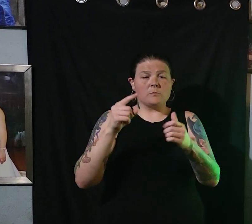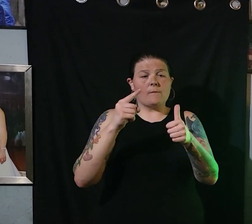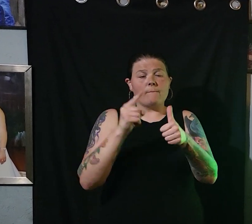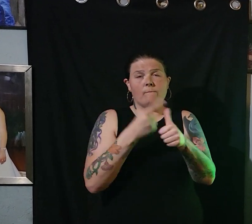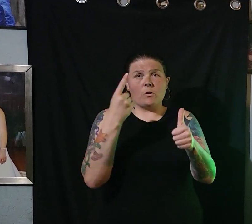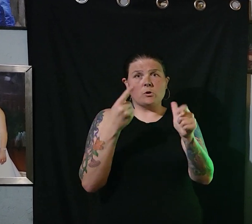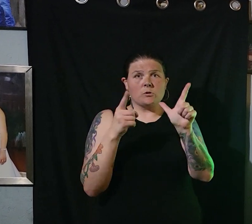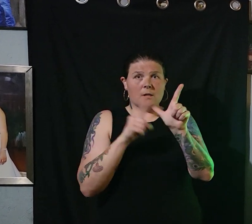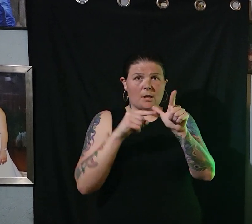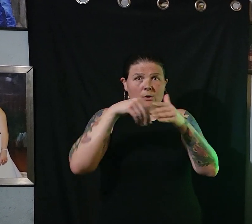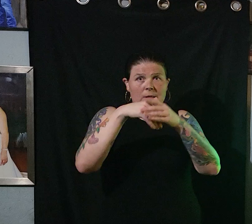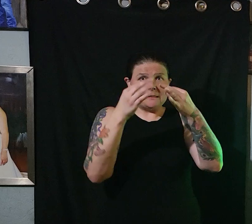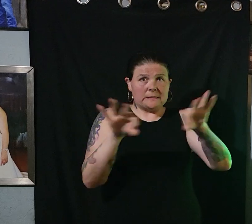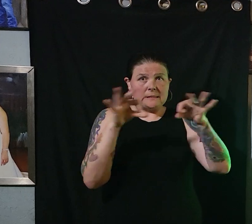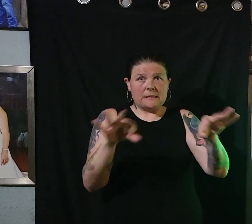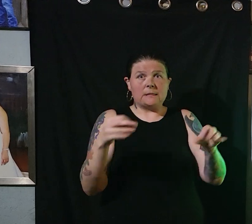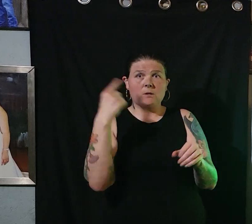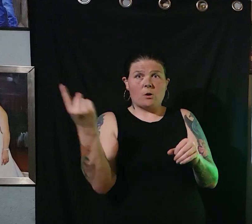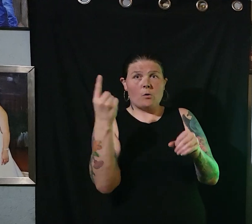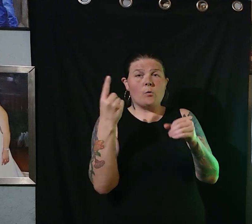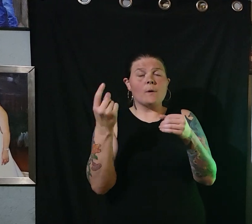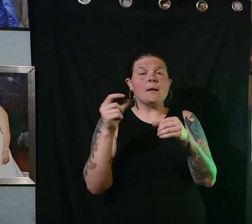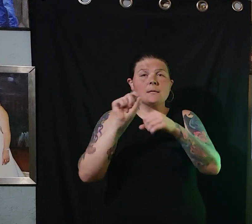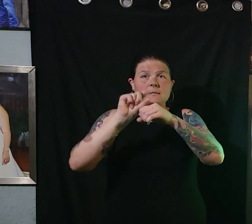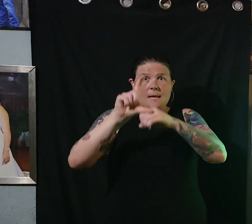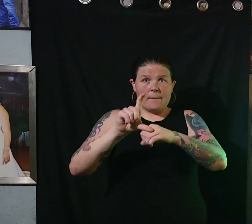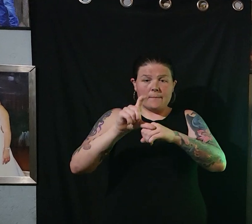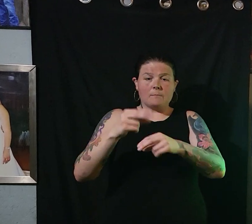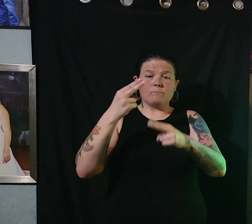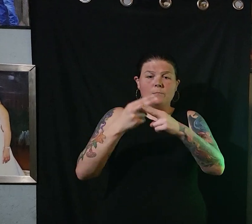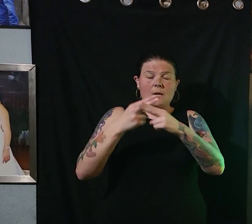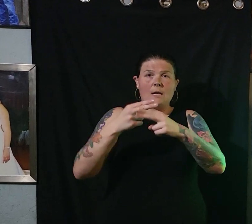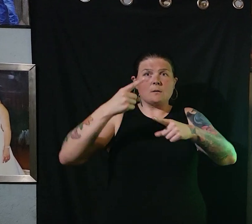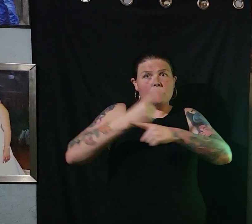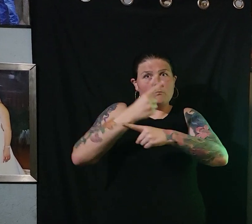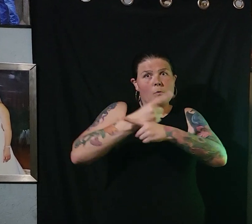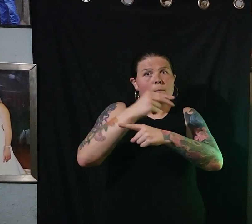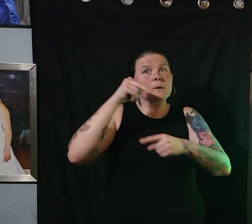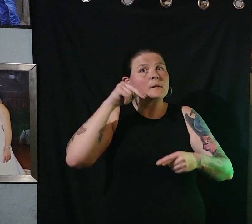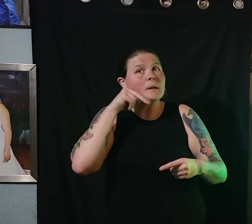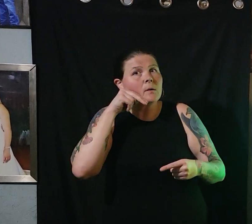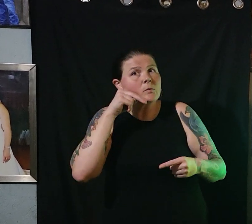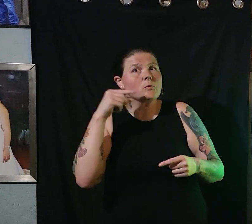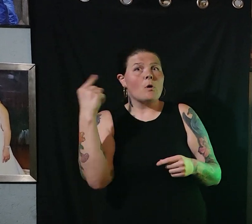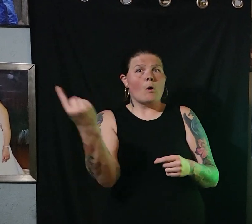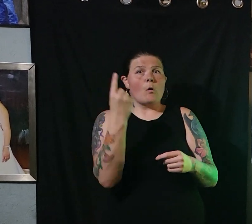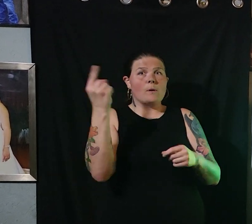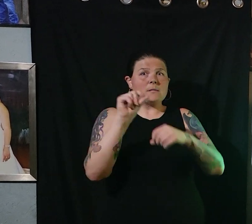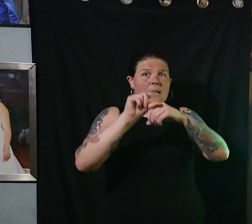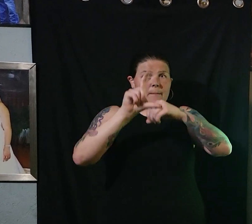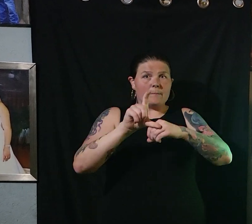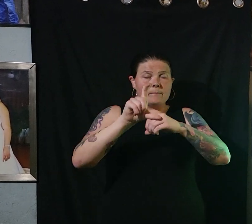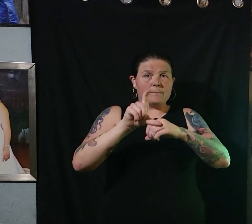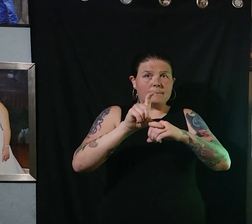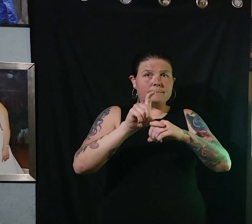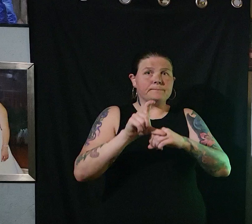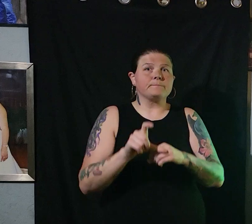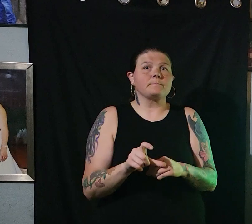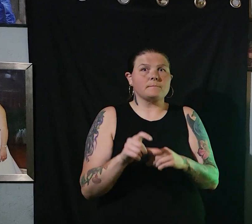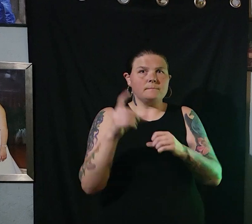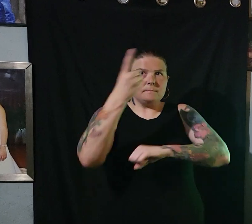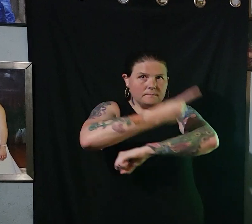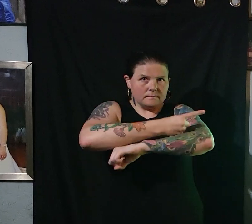first letter in a sentence. Always capitalize names and proper nouns. Always